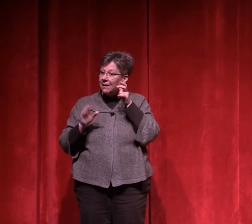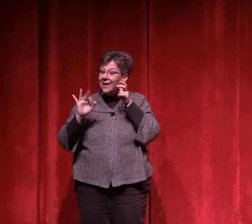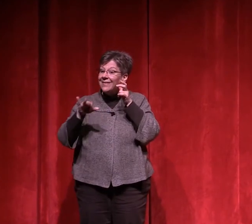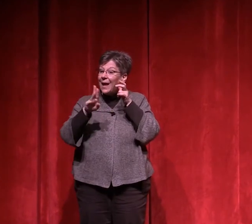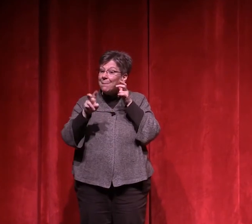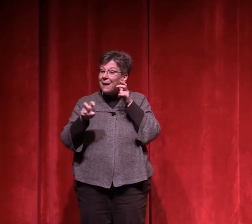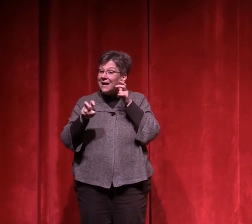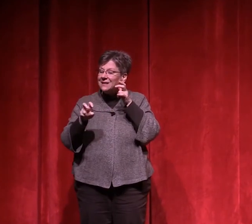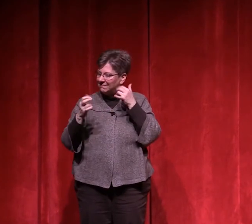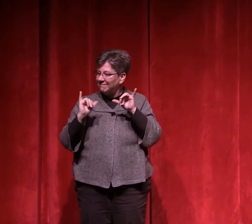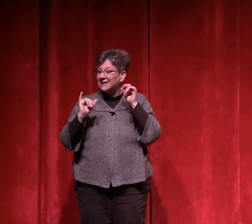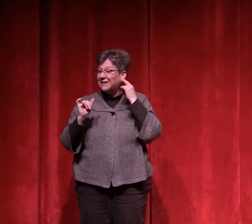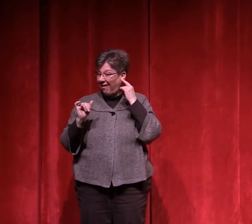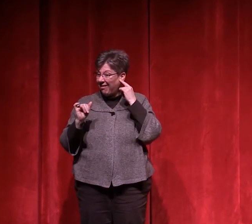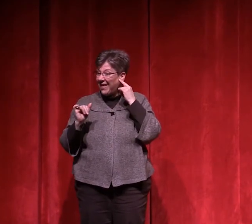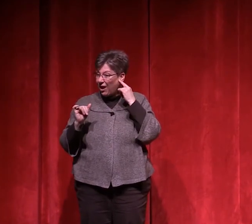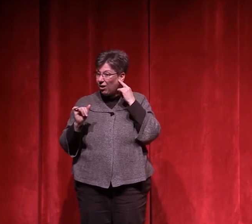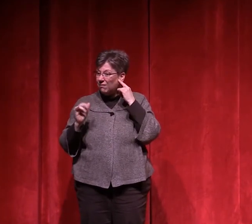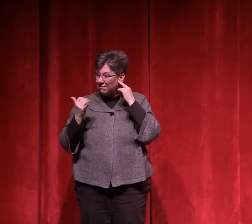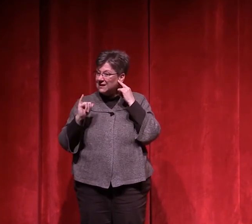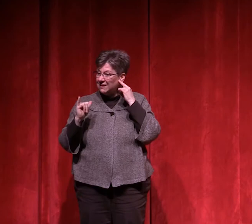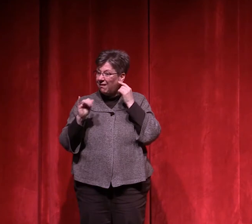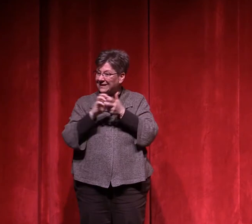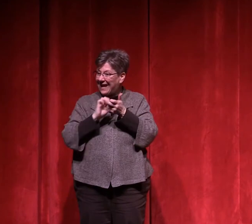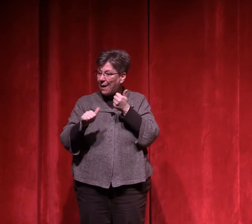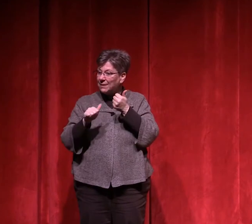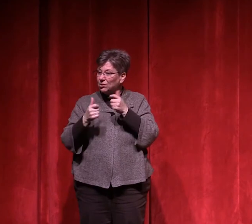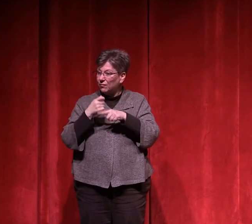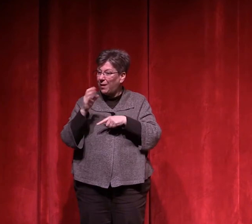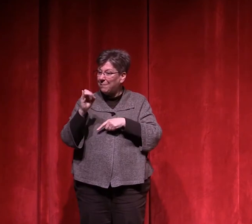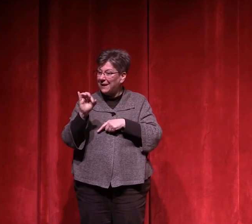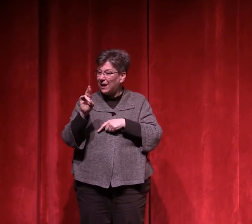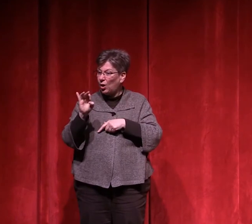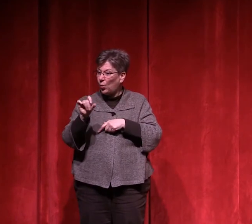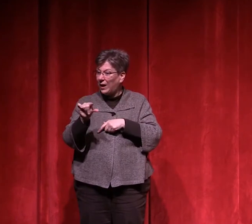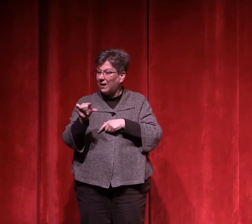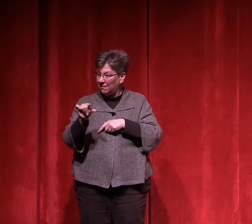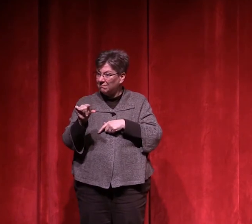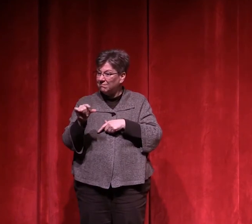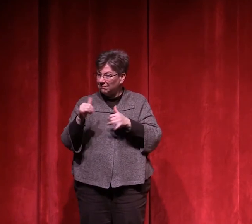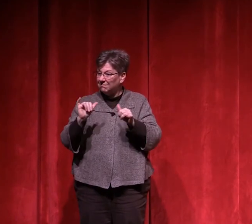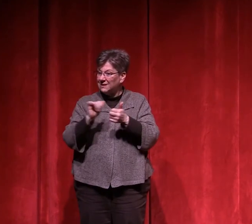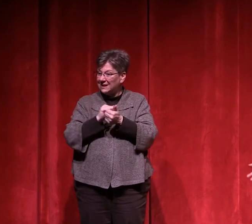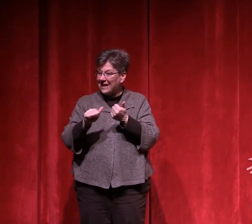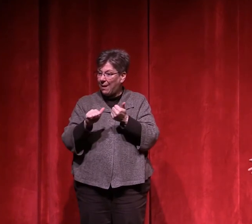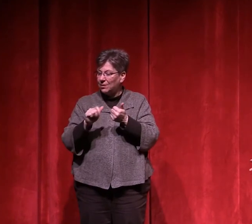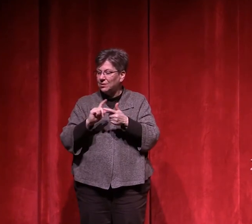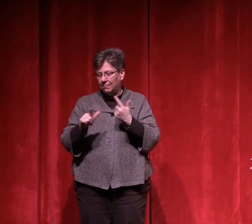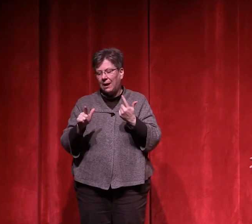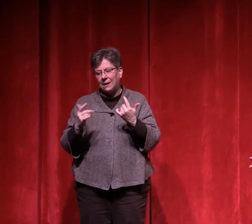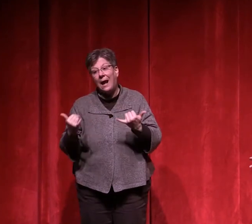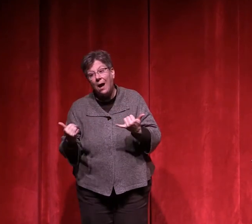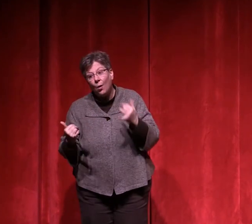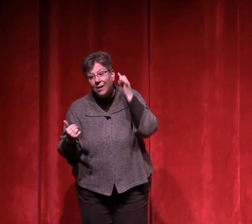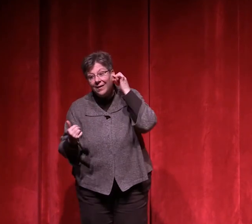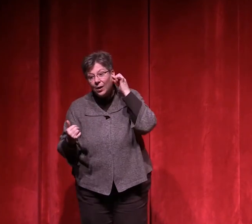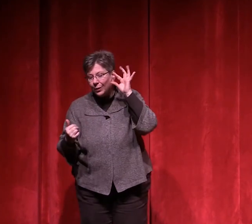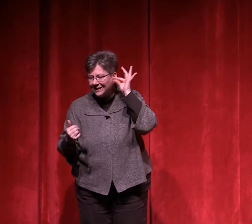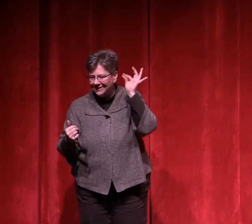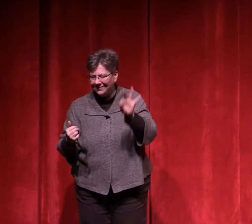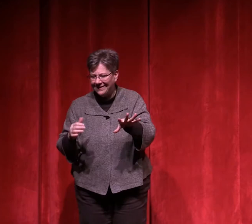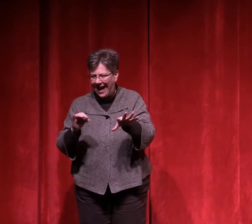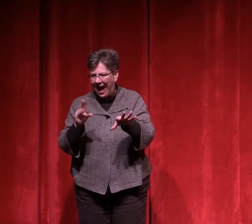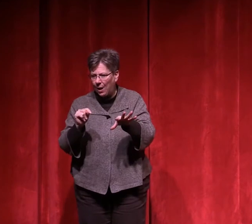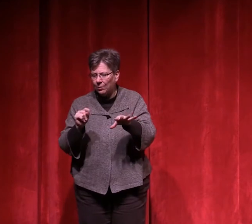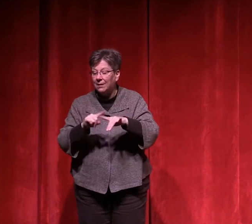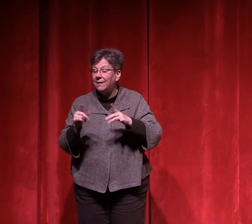there. I have a little funk in my left ear because I had an earwig in it. But I got it out.